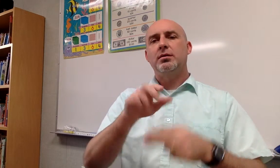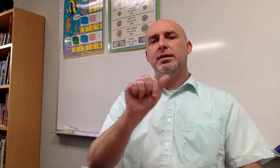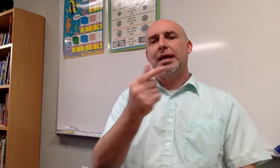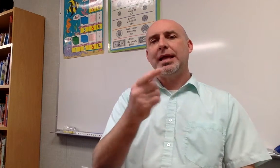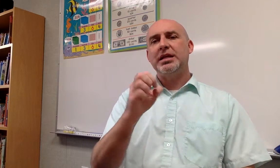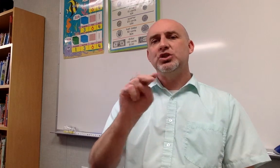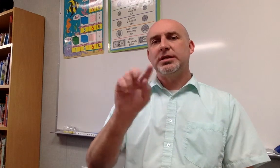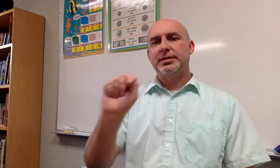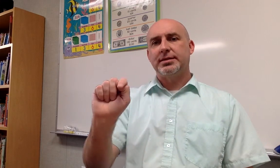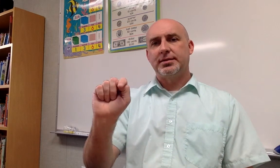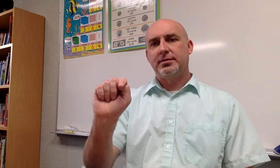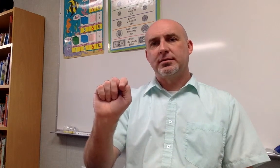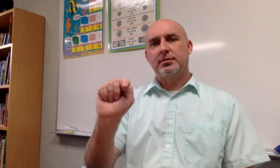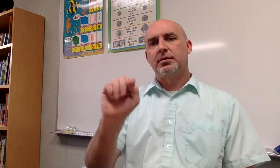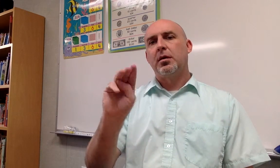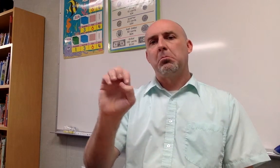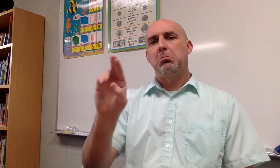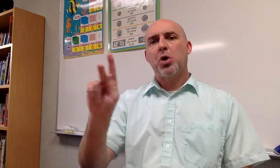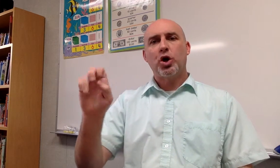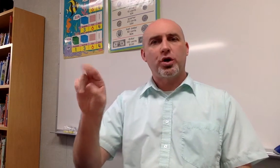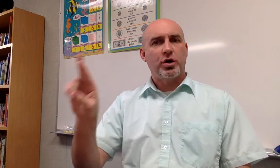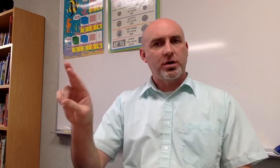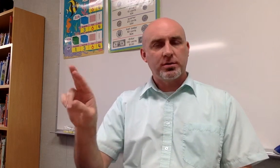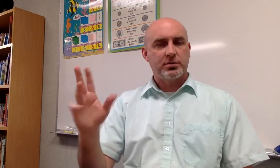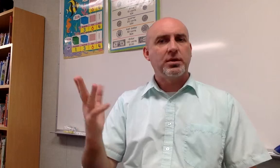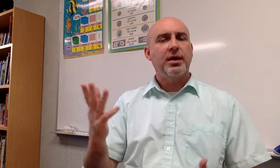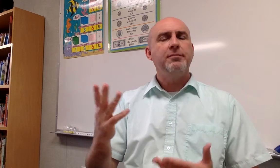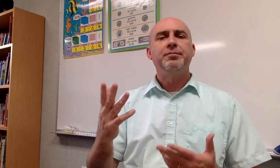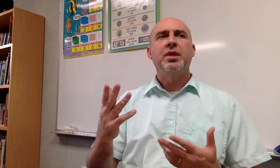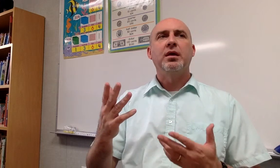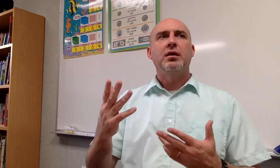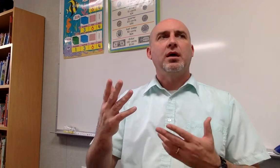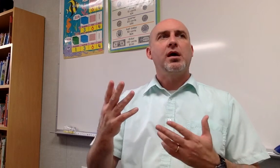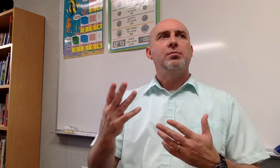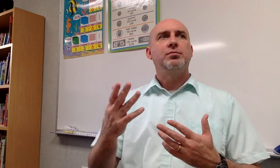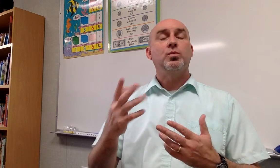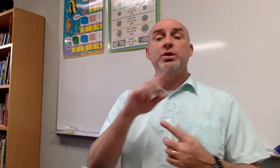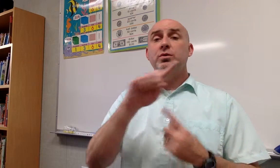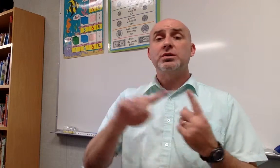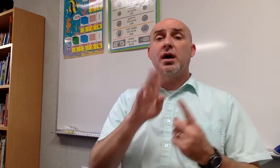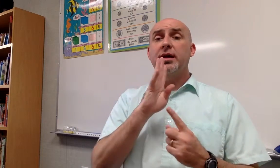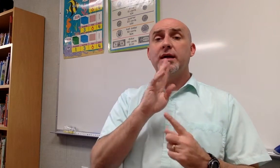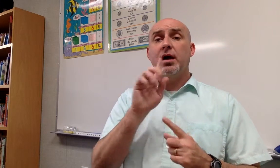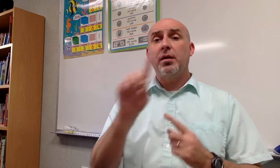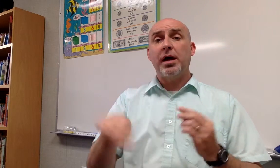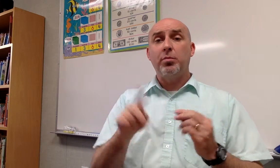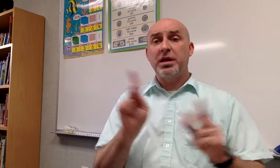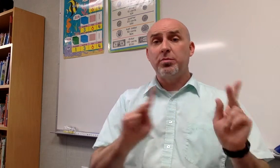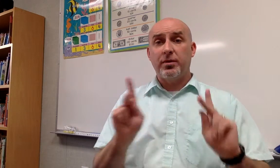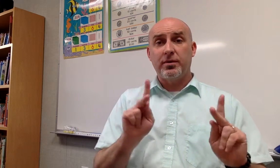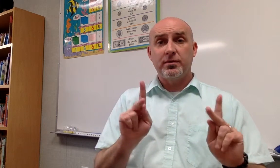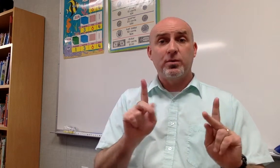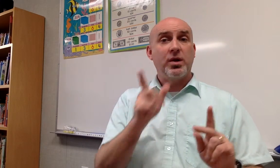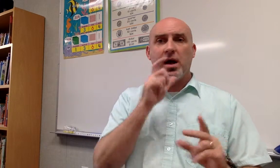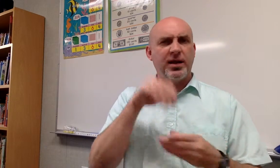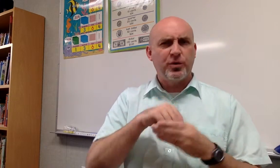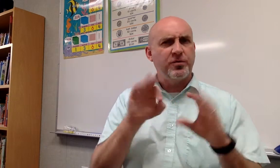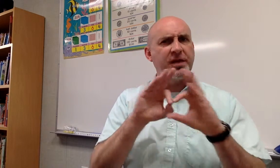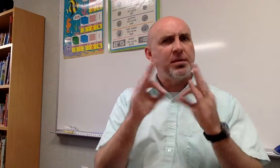the agent marker, okay? When you are talking about people who are not in your family,